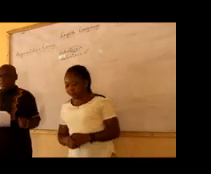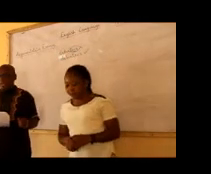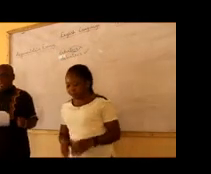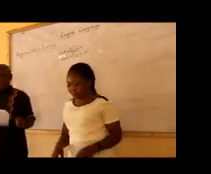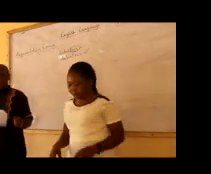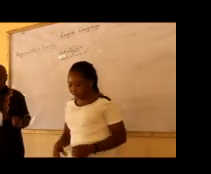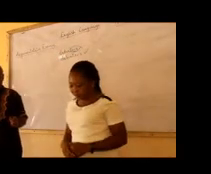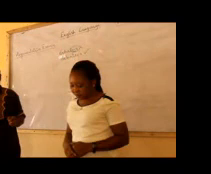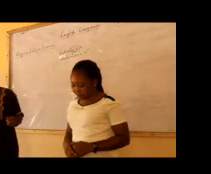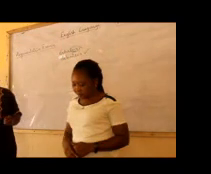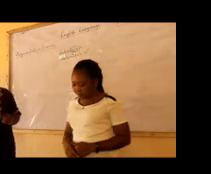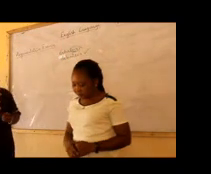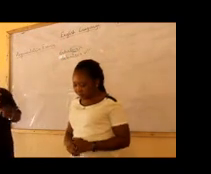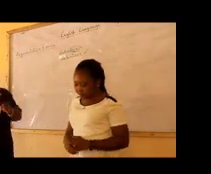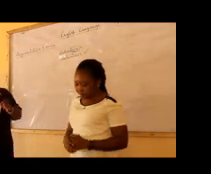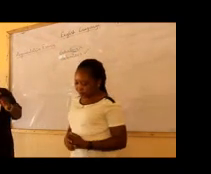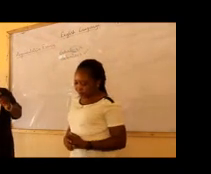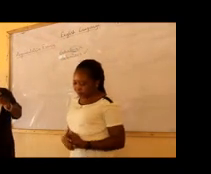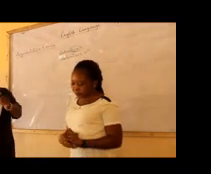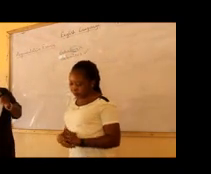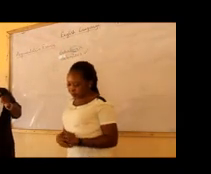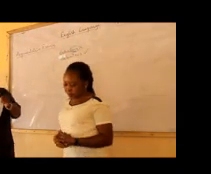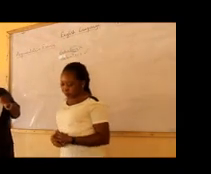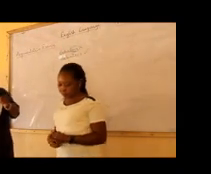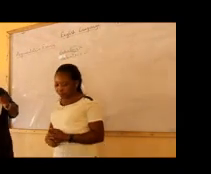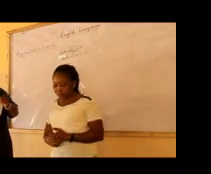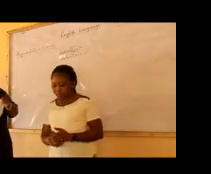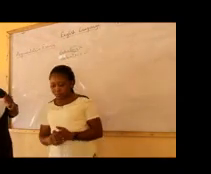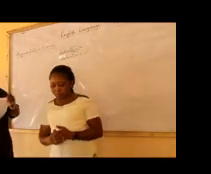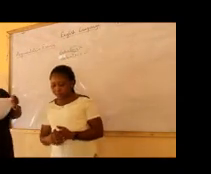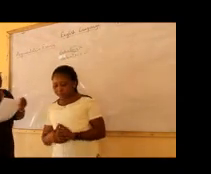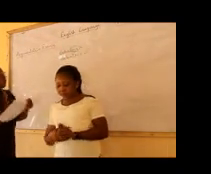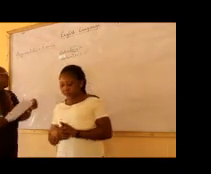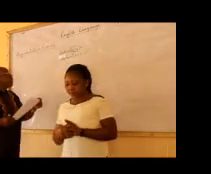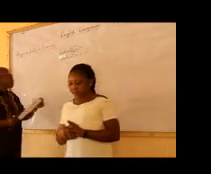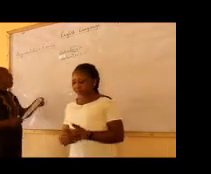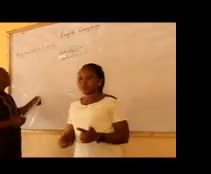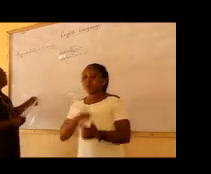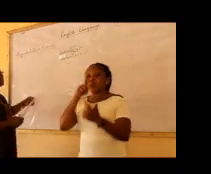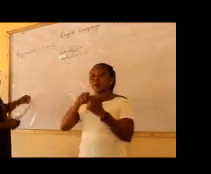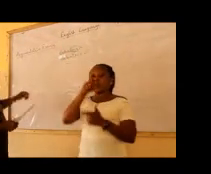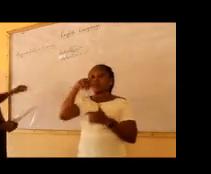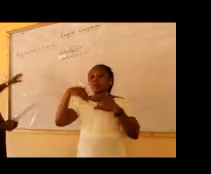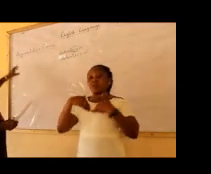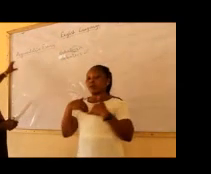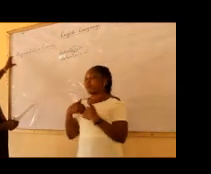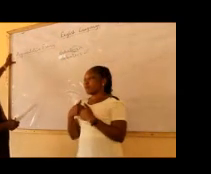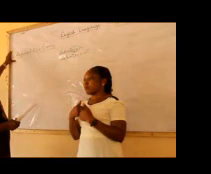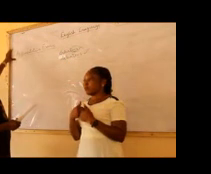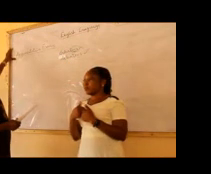mechanical accuracy. And so, when you have